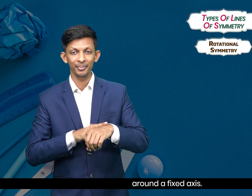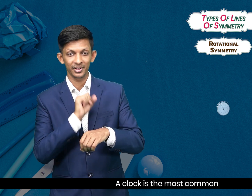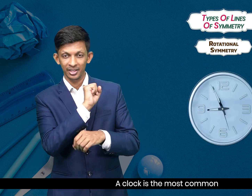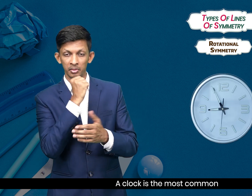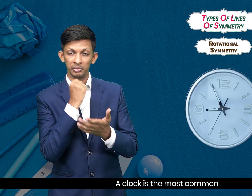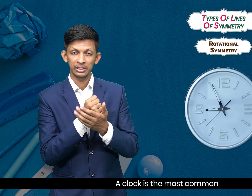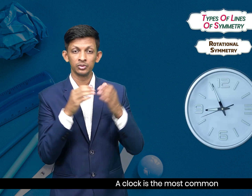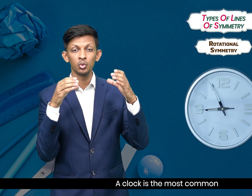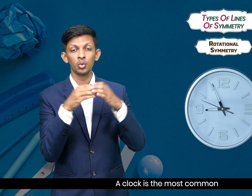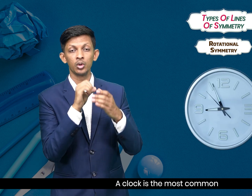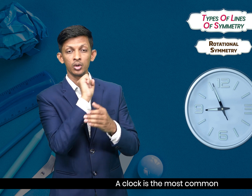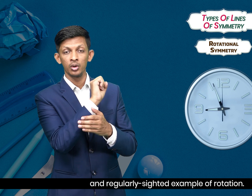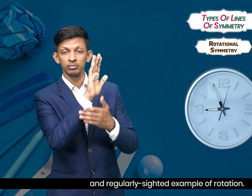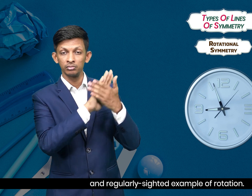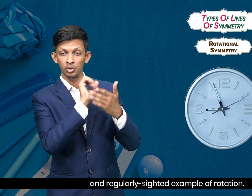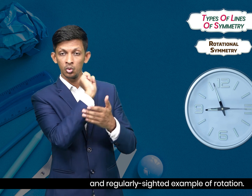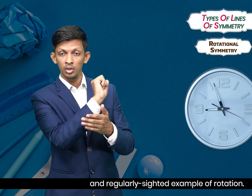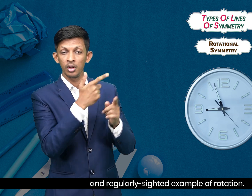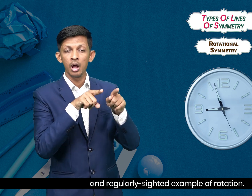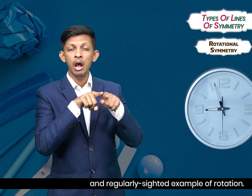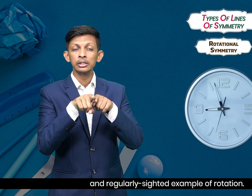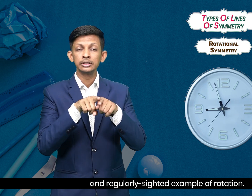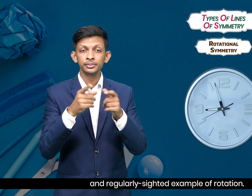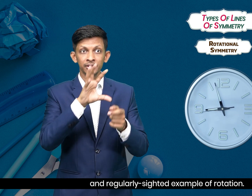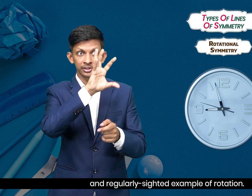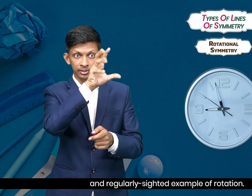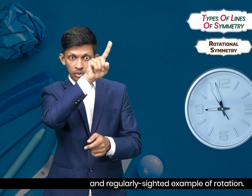A clock is the most common and regular cited example of rotation.